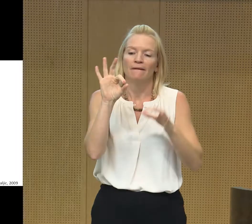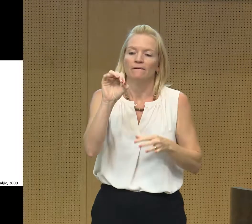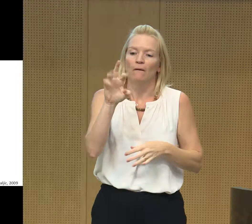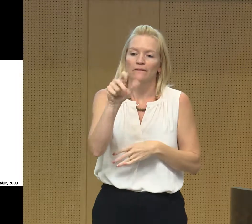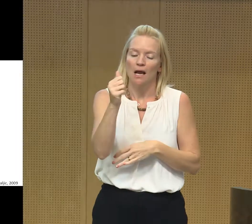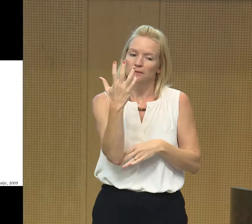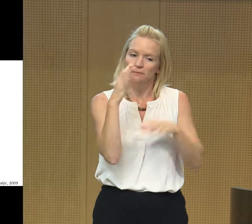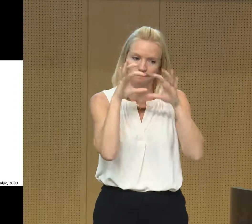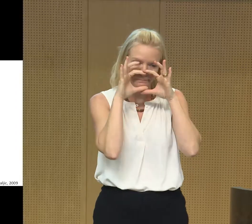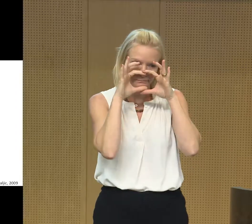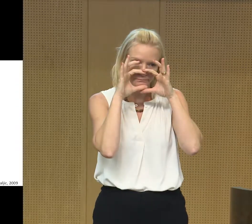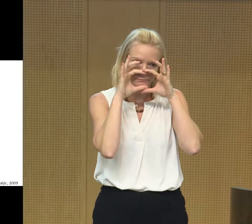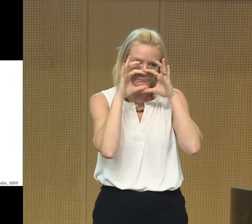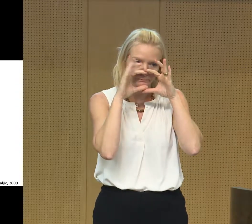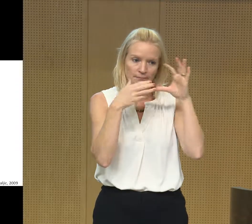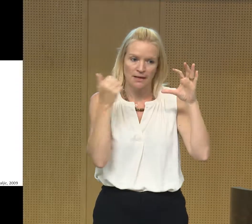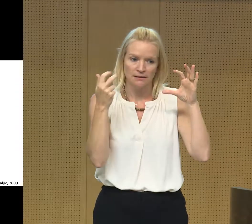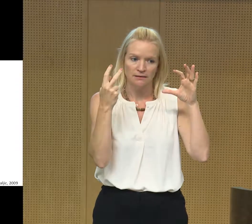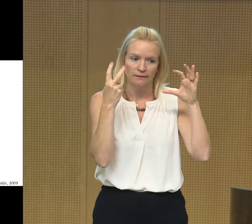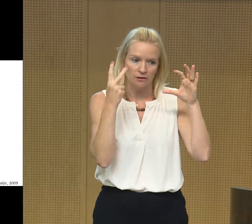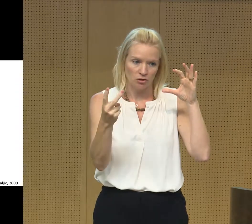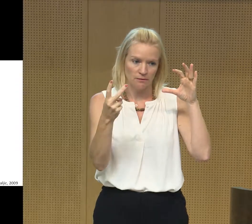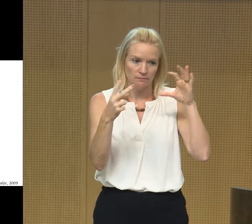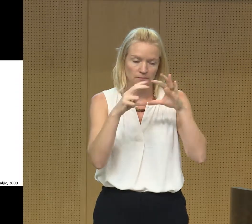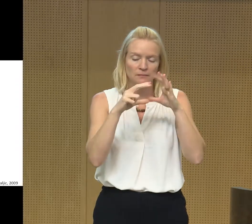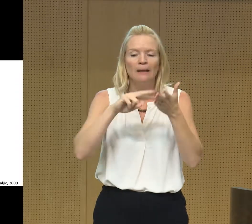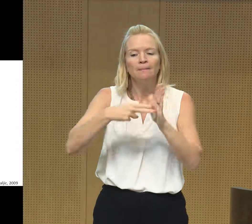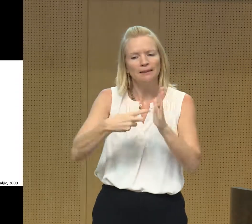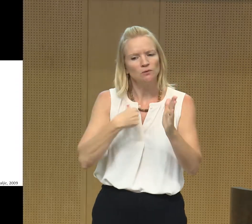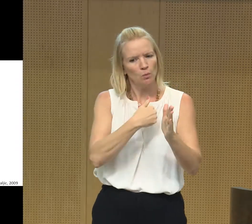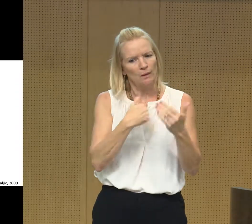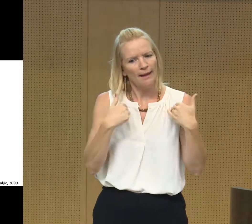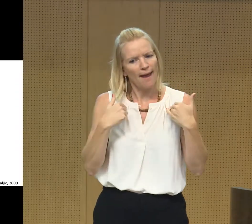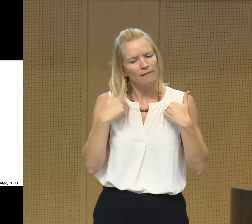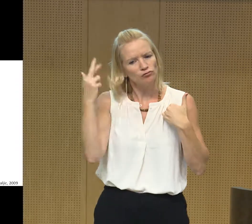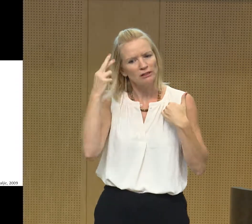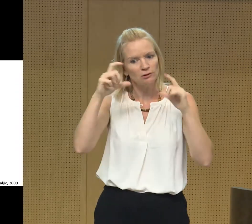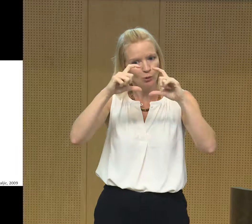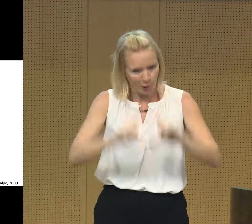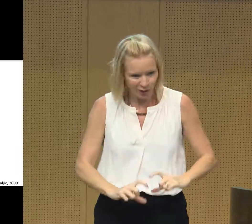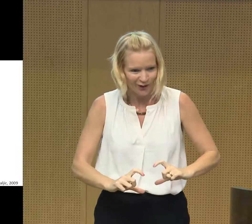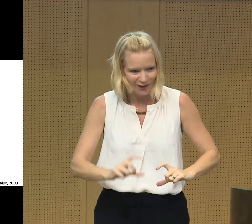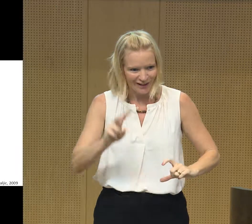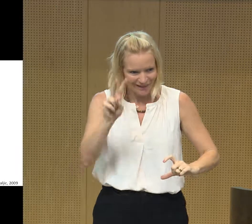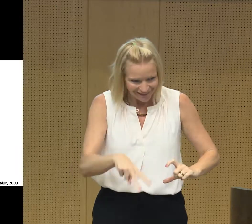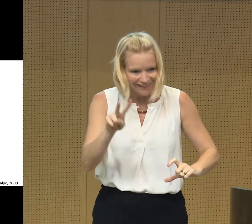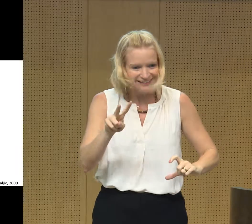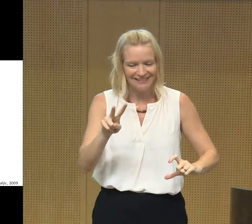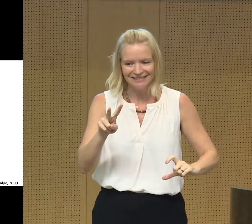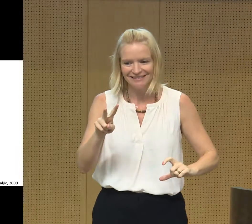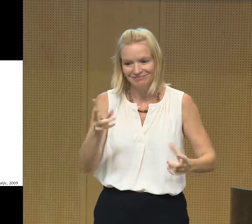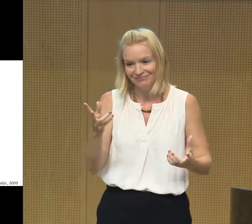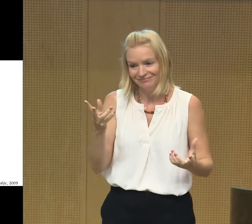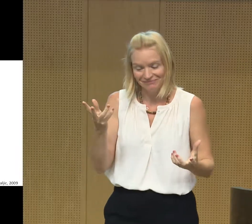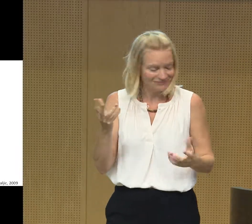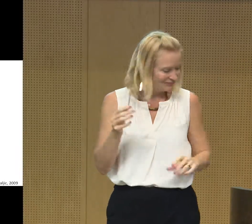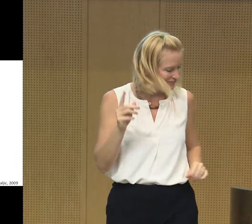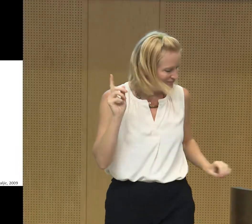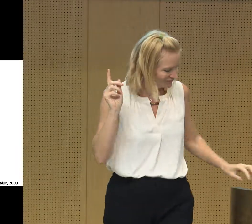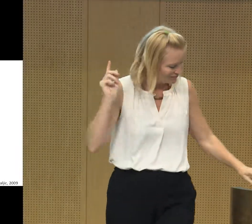You know, so if you think of the foveal area as the mouth and nose area, then you have a reason when someone's